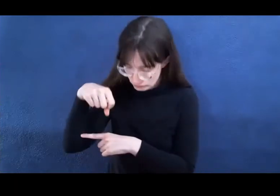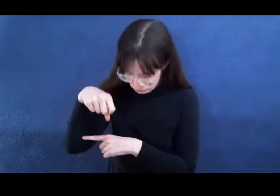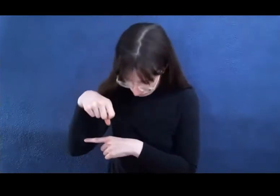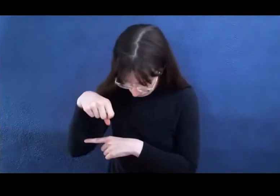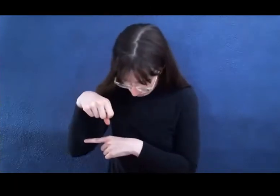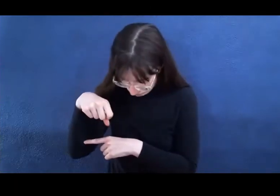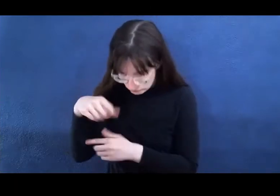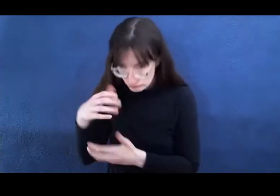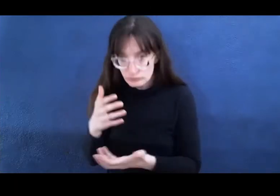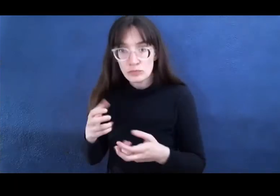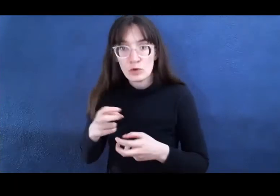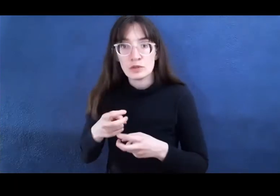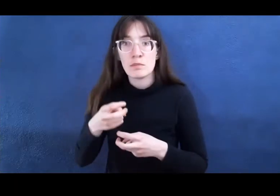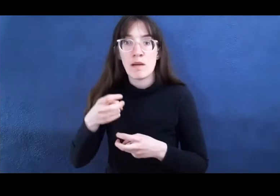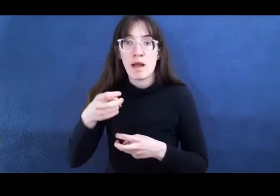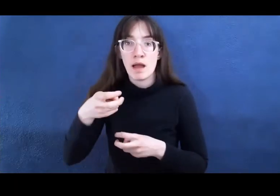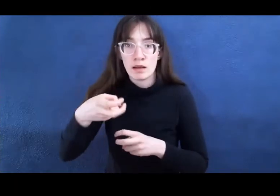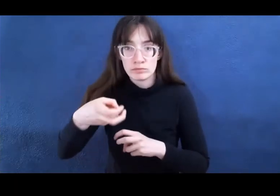spine.